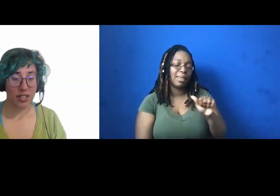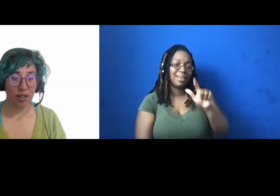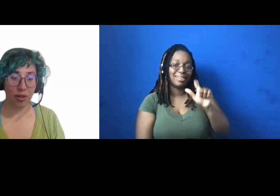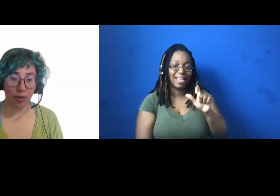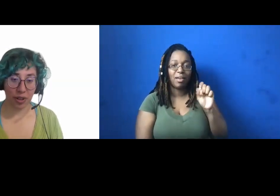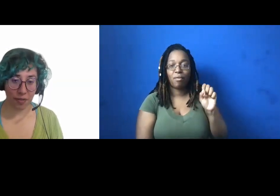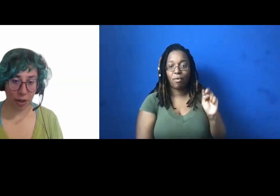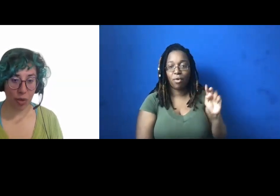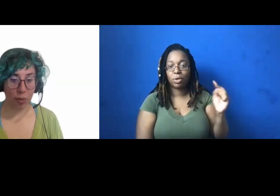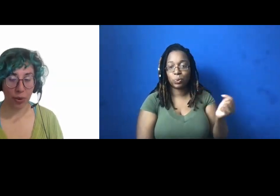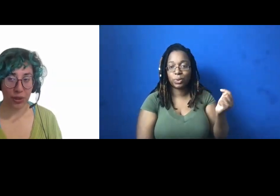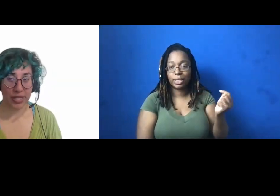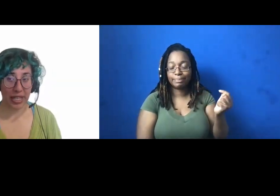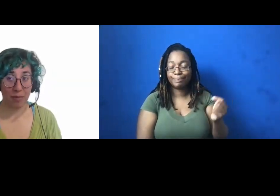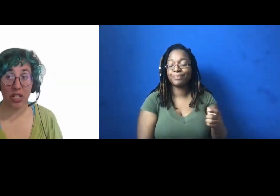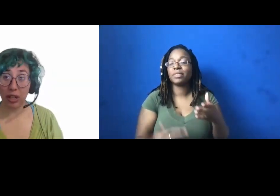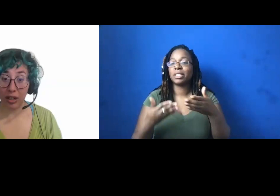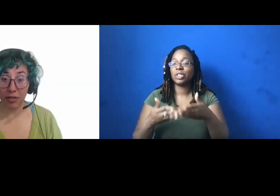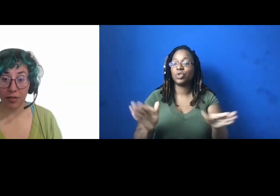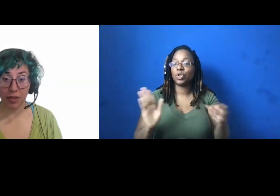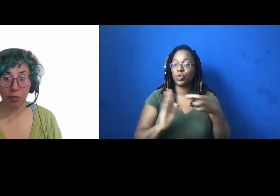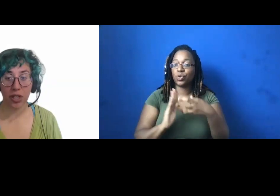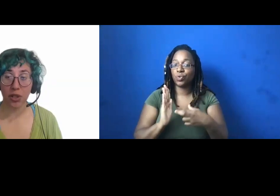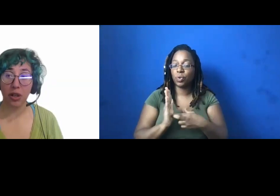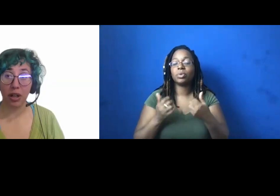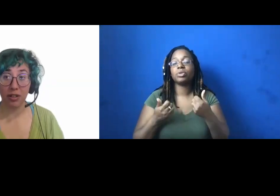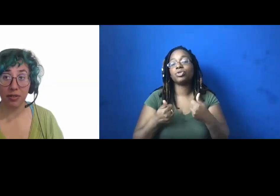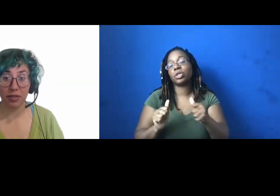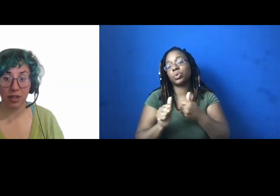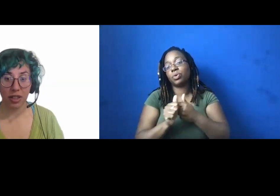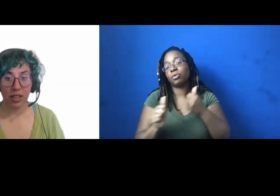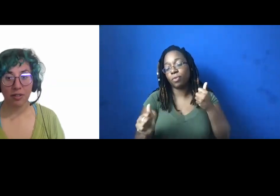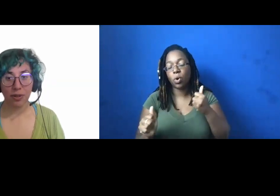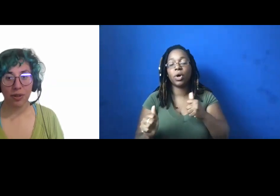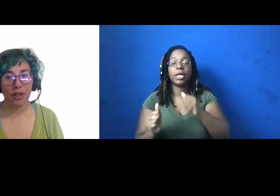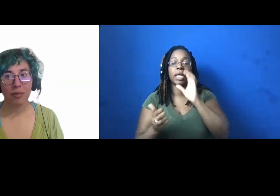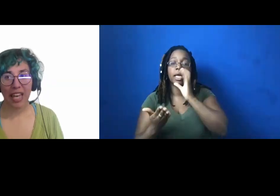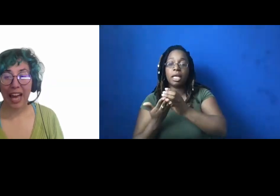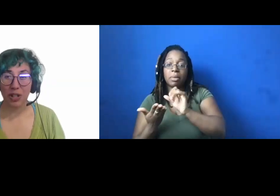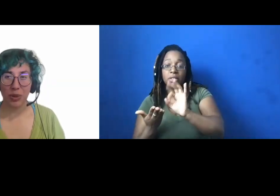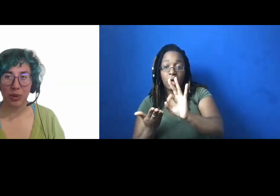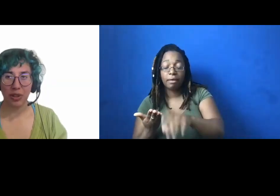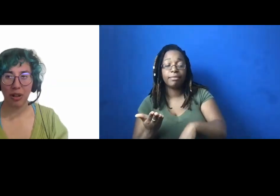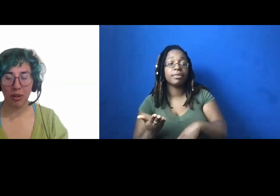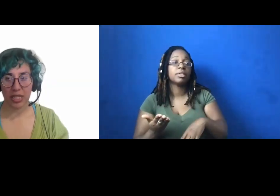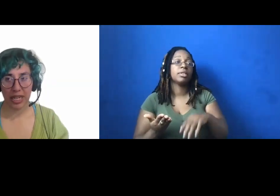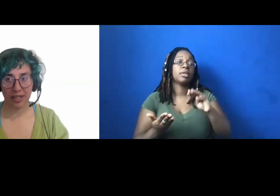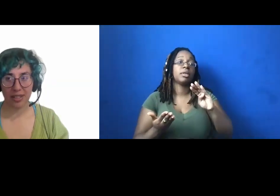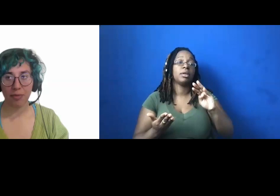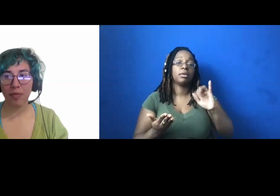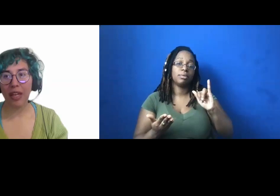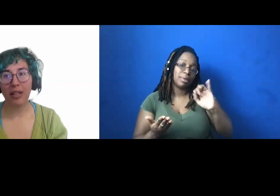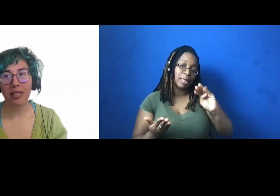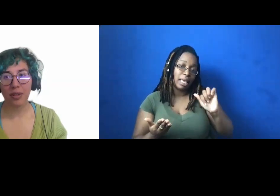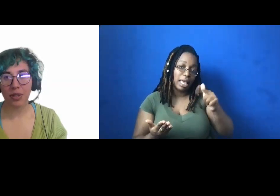As a general rule of thumb, avoid using image of, picture of for the actual alt